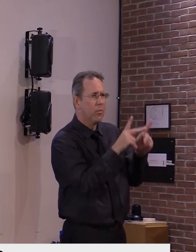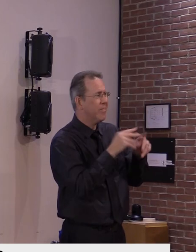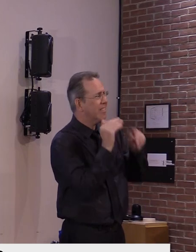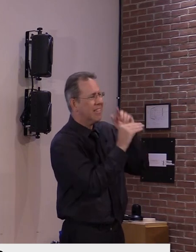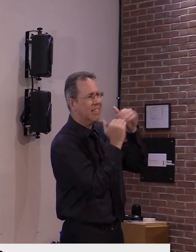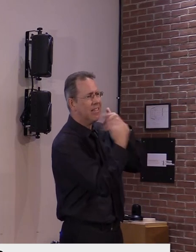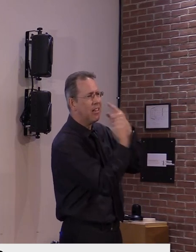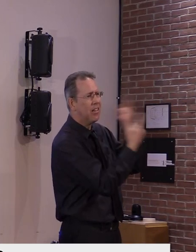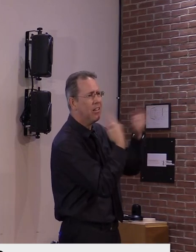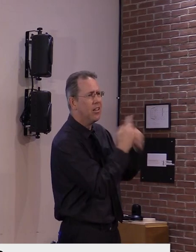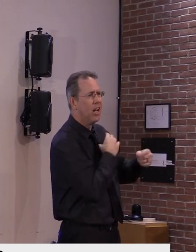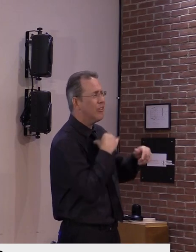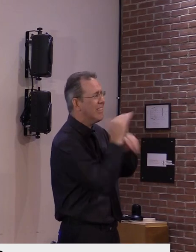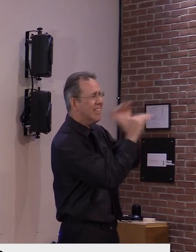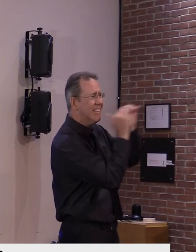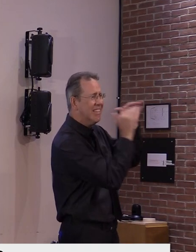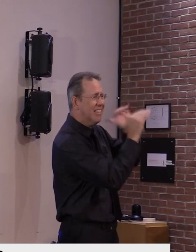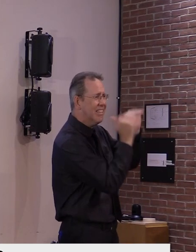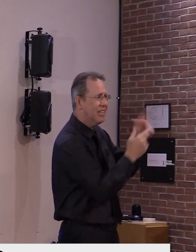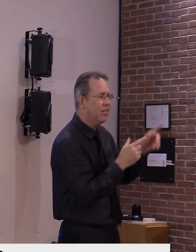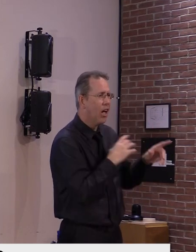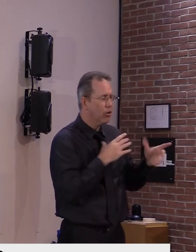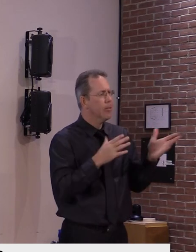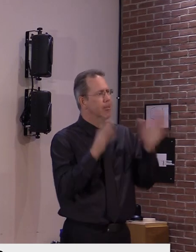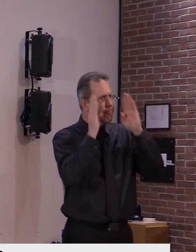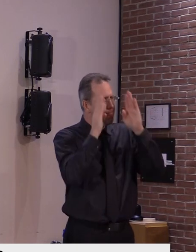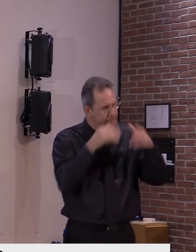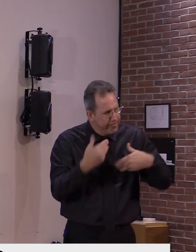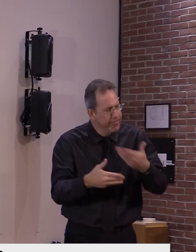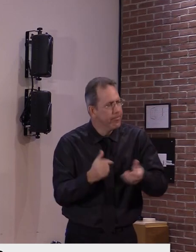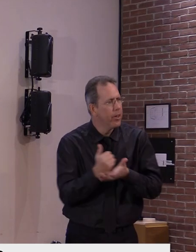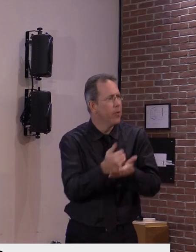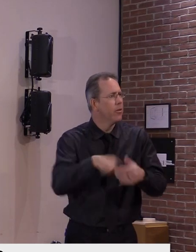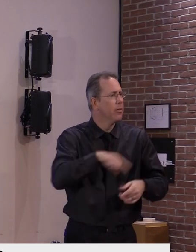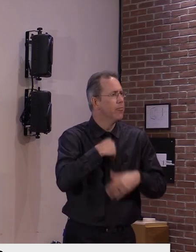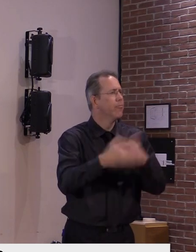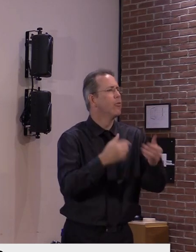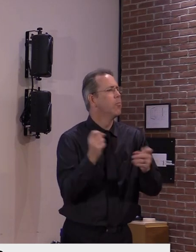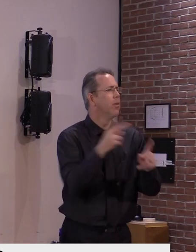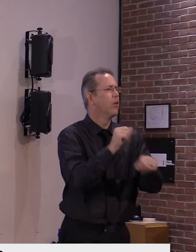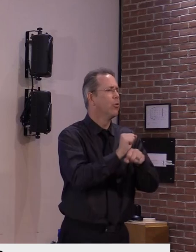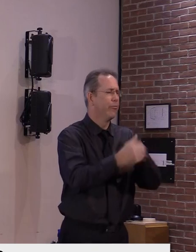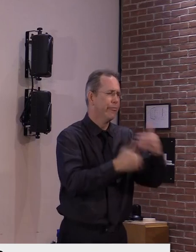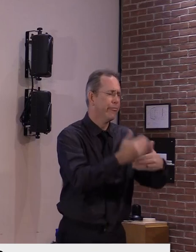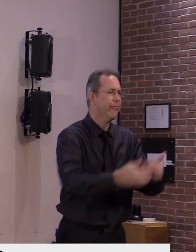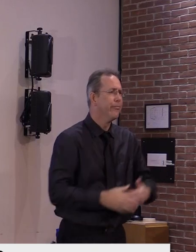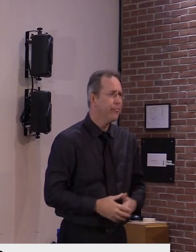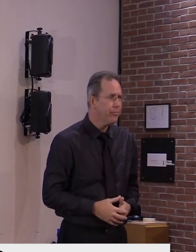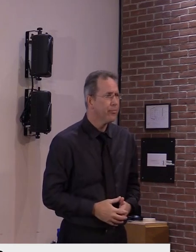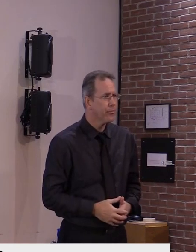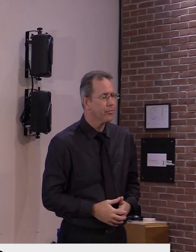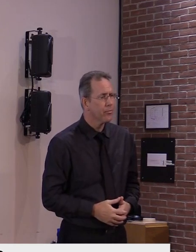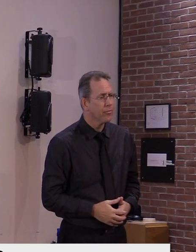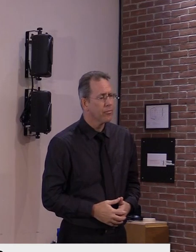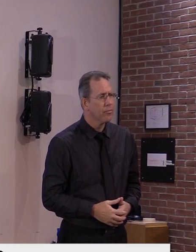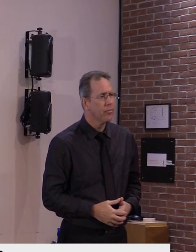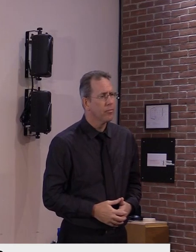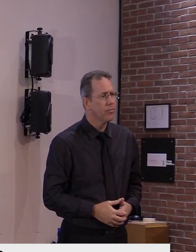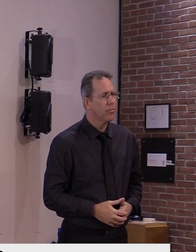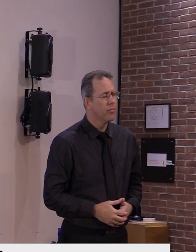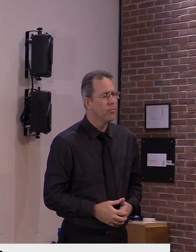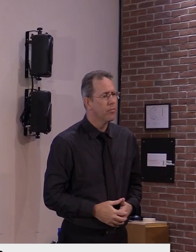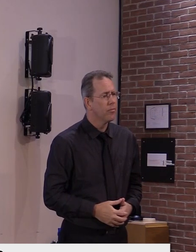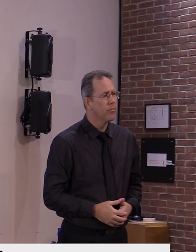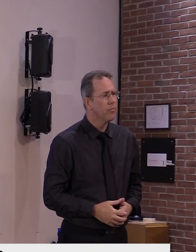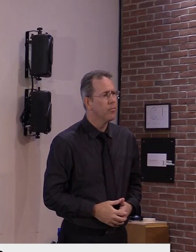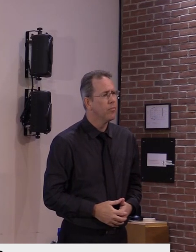Governor, I would just add to this may be the right opportunity to say that while we haven't formally turned